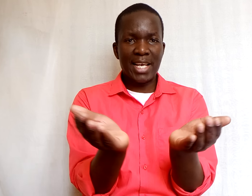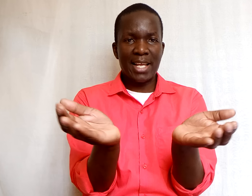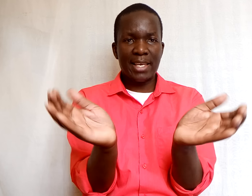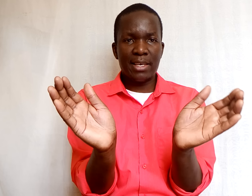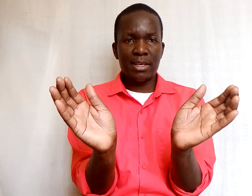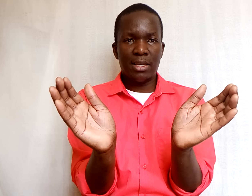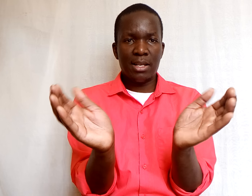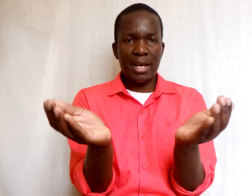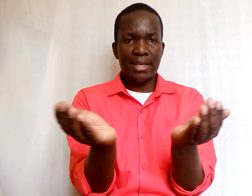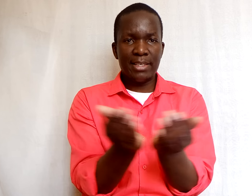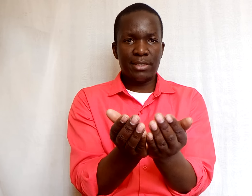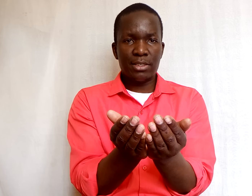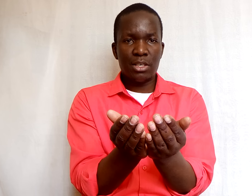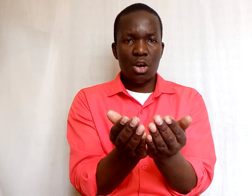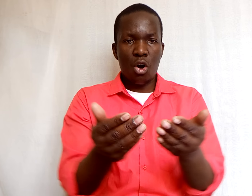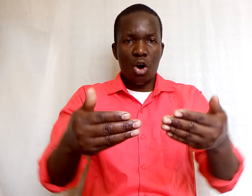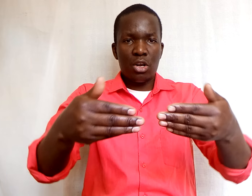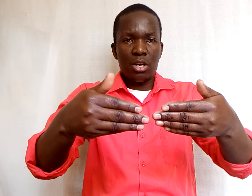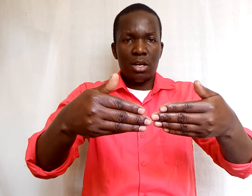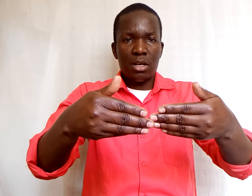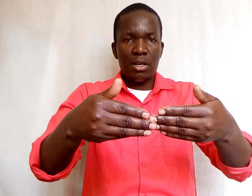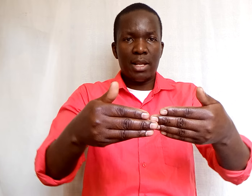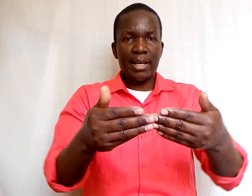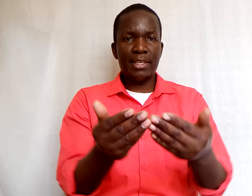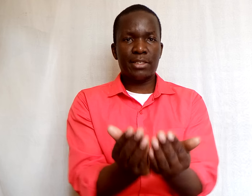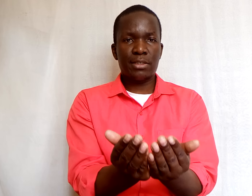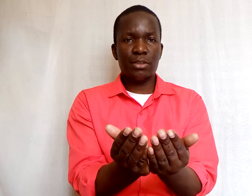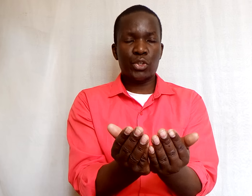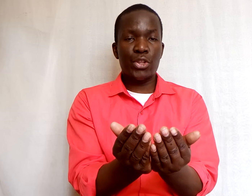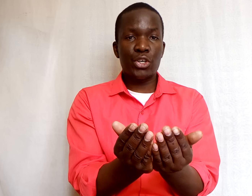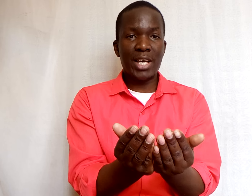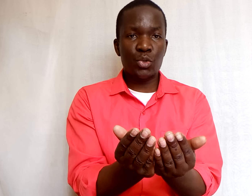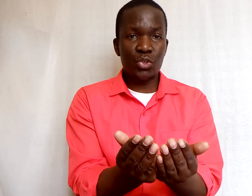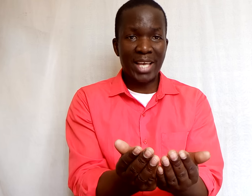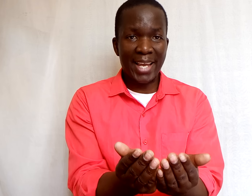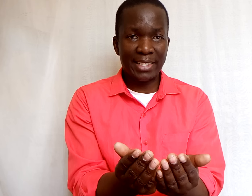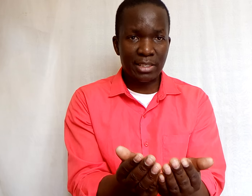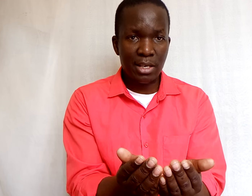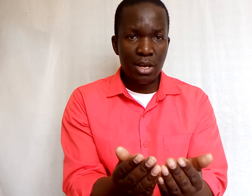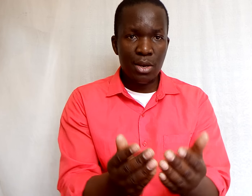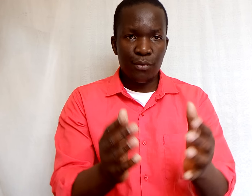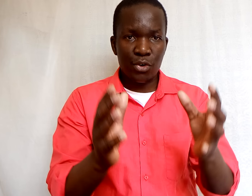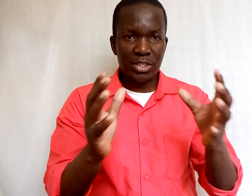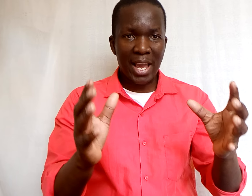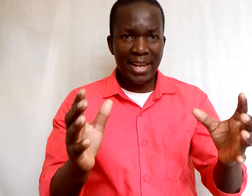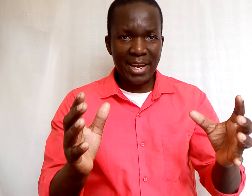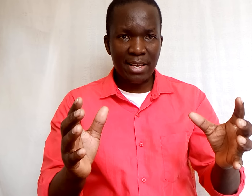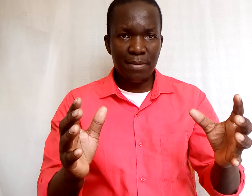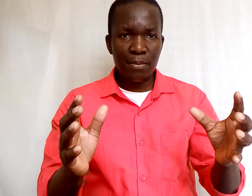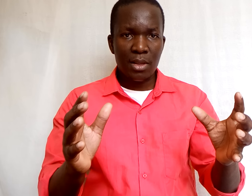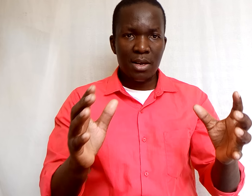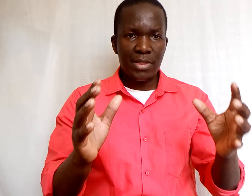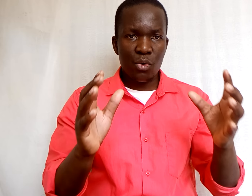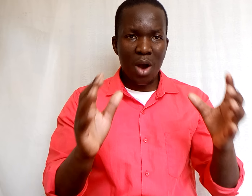like this or like this. So those are 2 signs for signing the